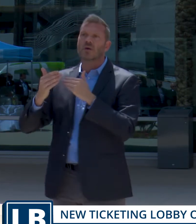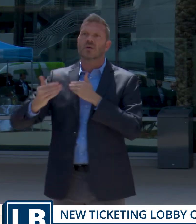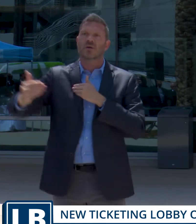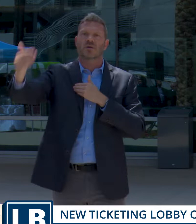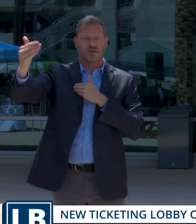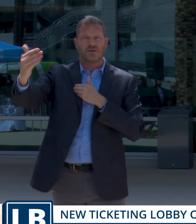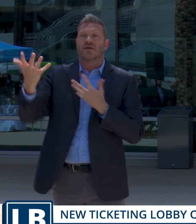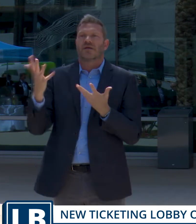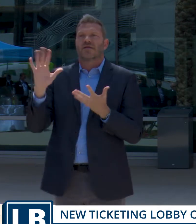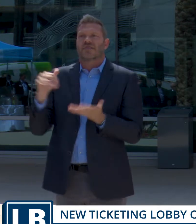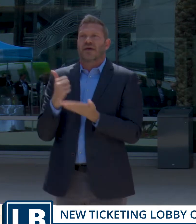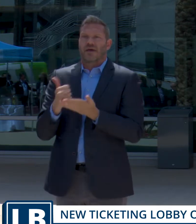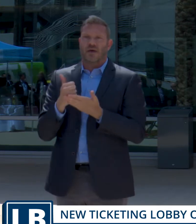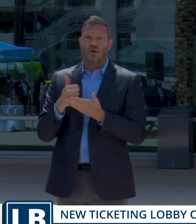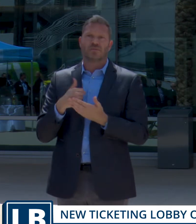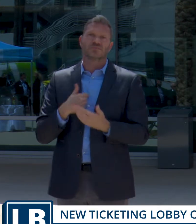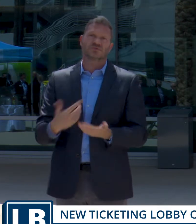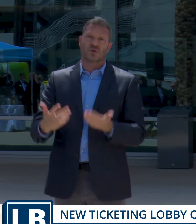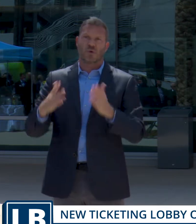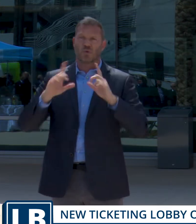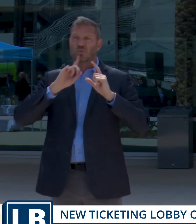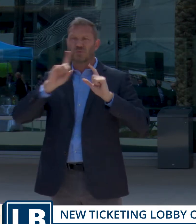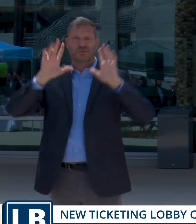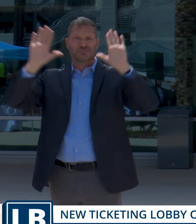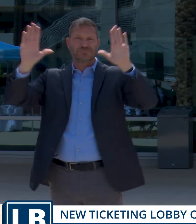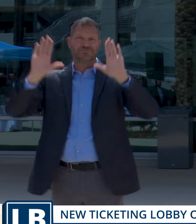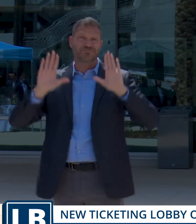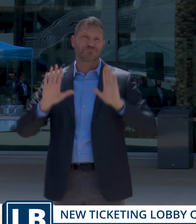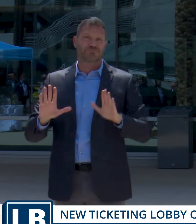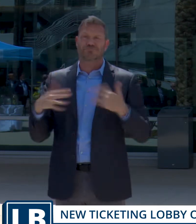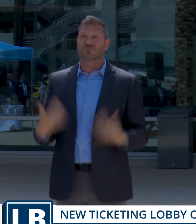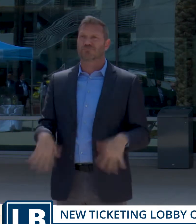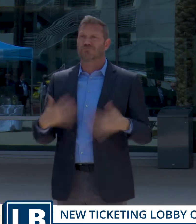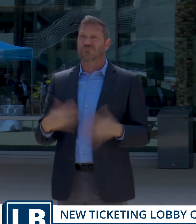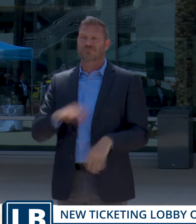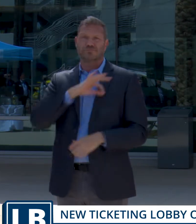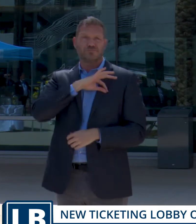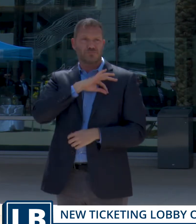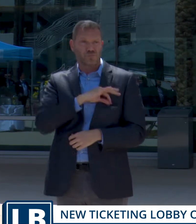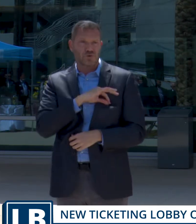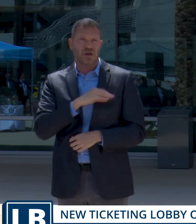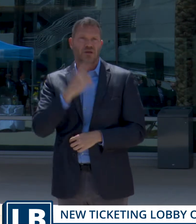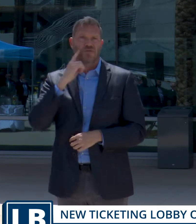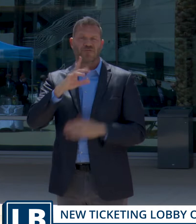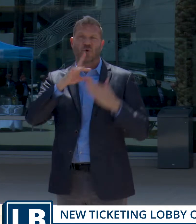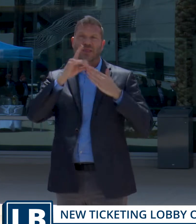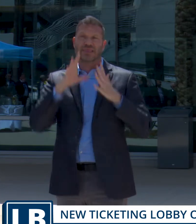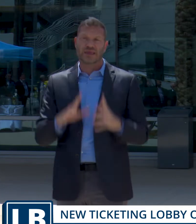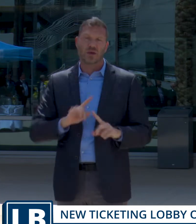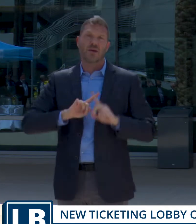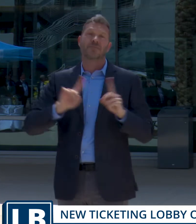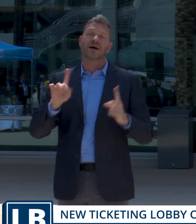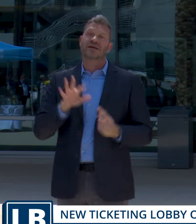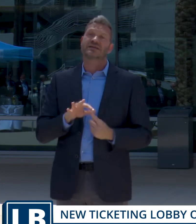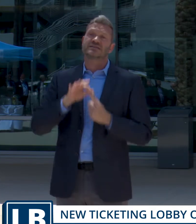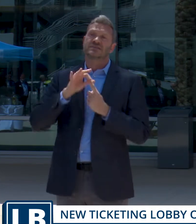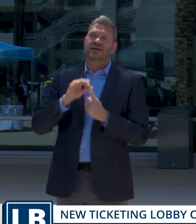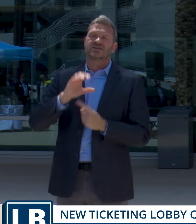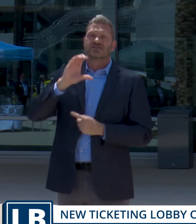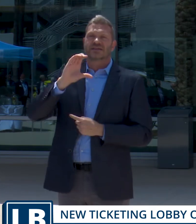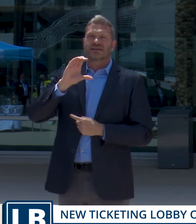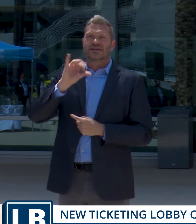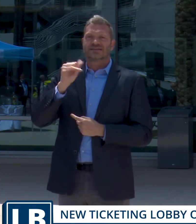this happen. So I give a huge amount of credit to our leadership, but particularly to Cynthia Guidry and her